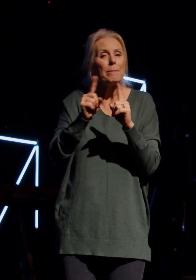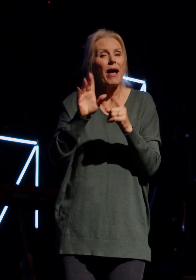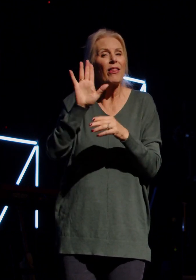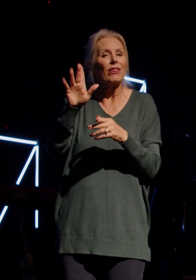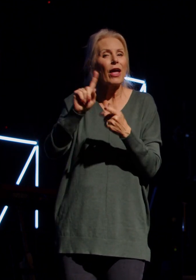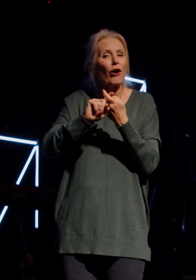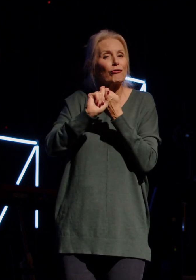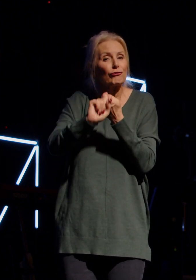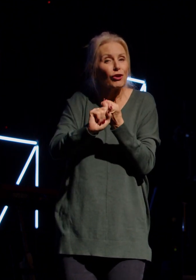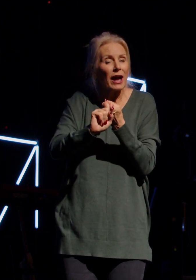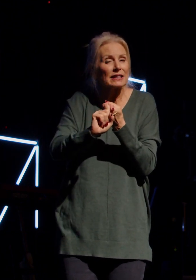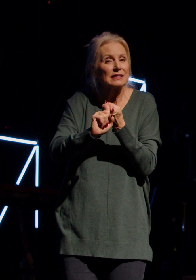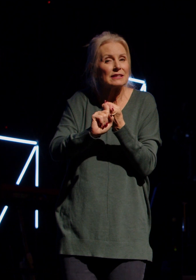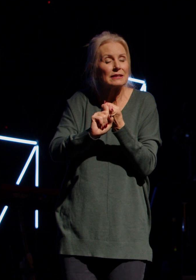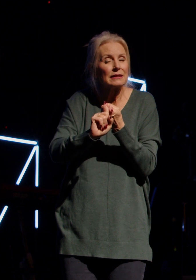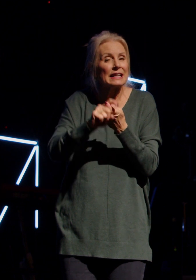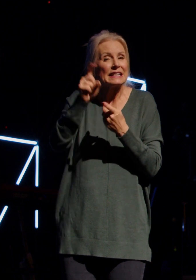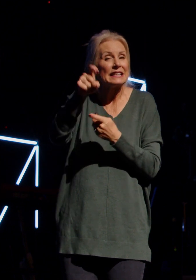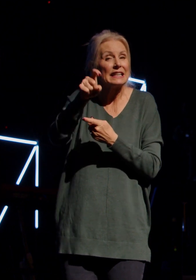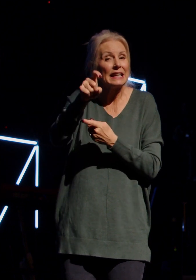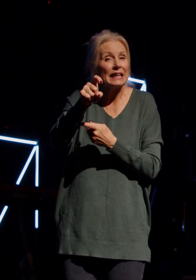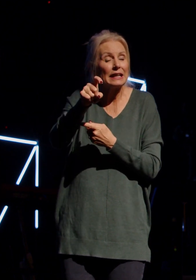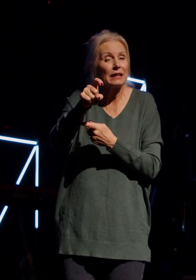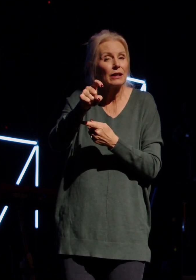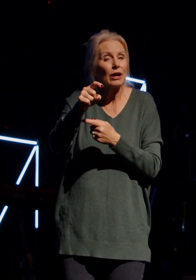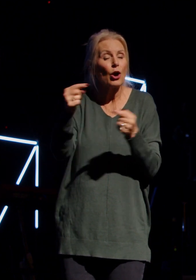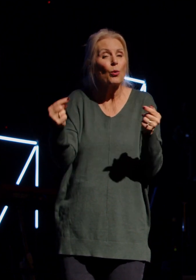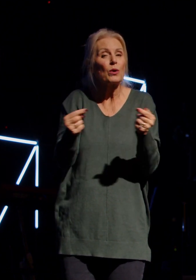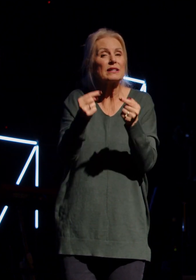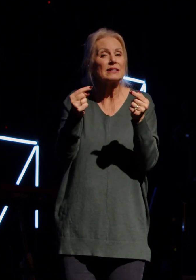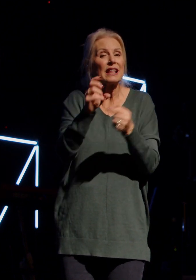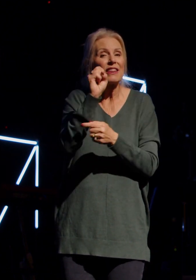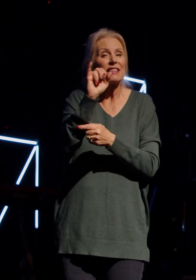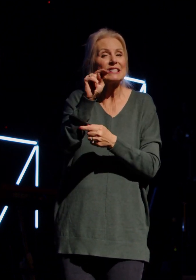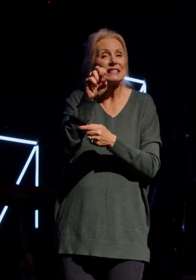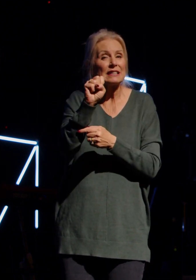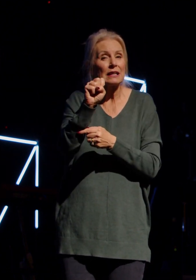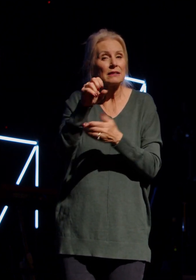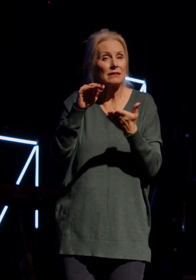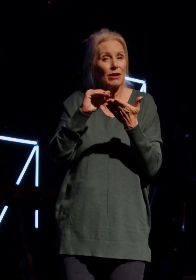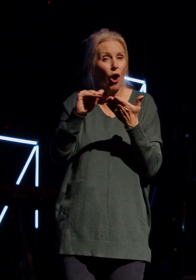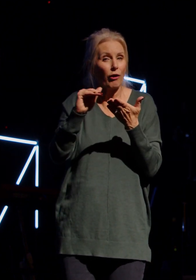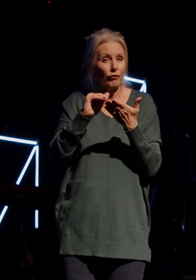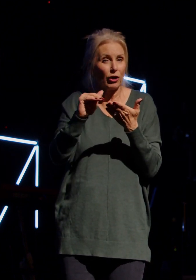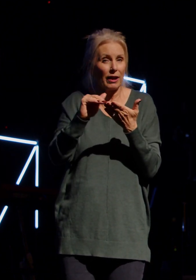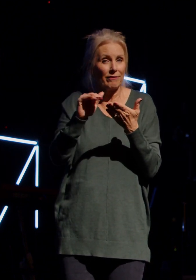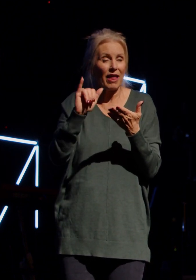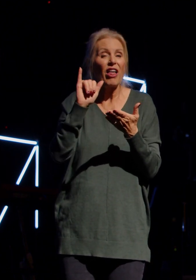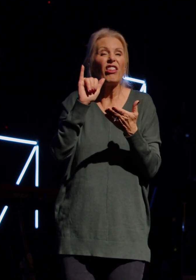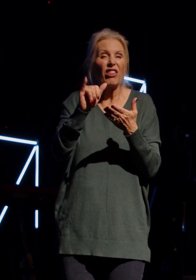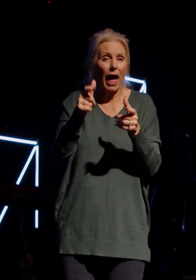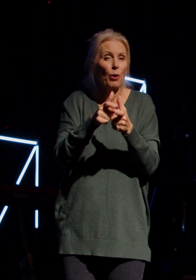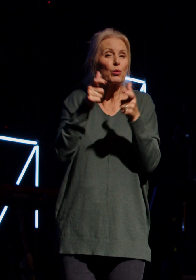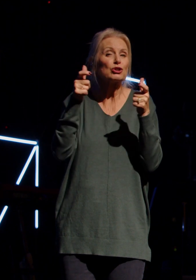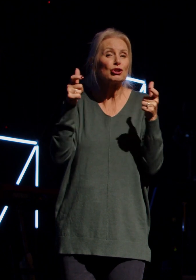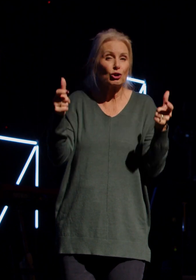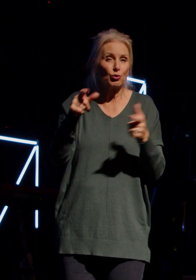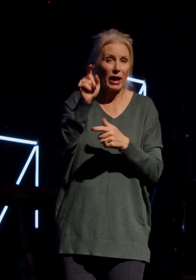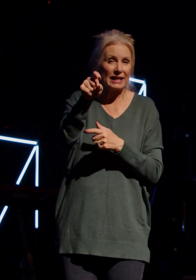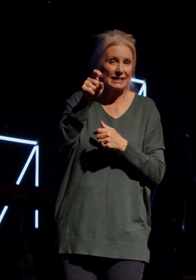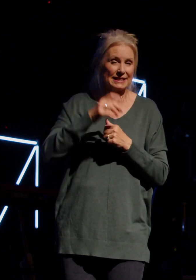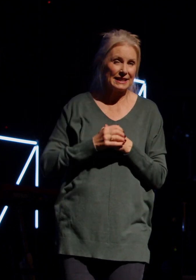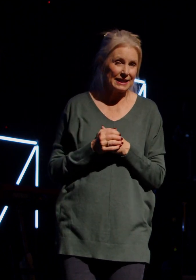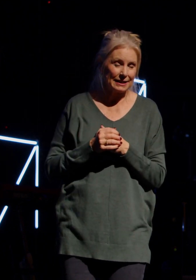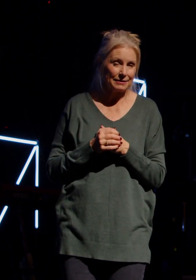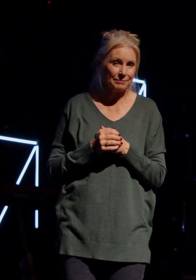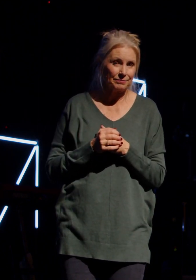be forgiven. That's the greatest thing that Jesus could have done for him. Forgiveness is the greatest thing that